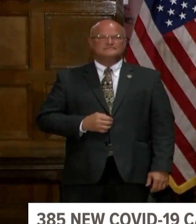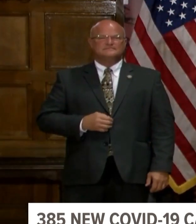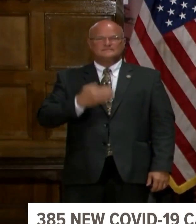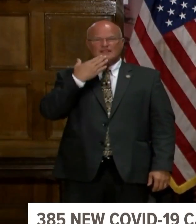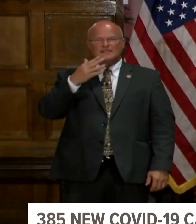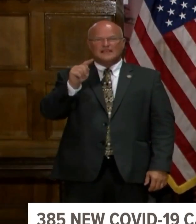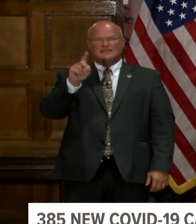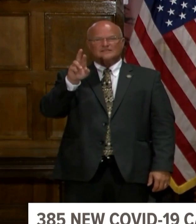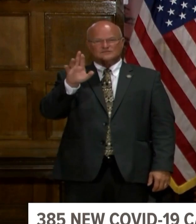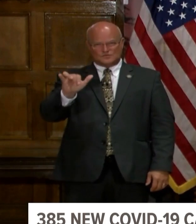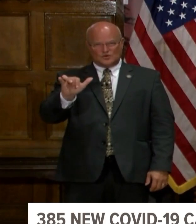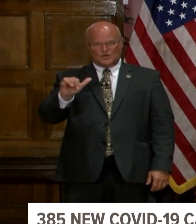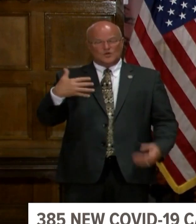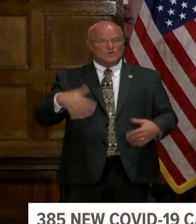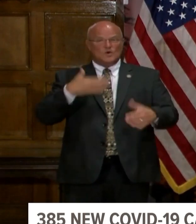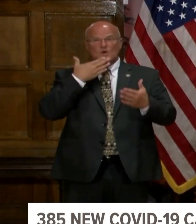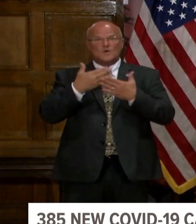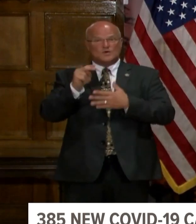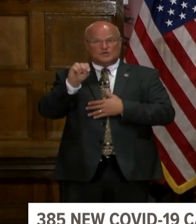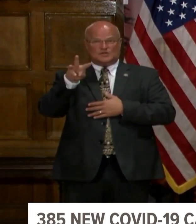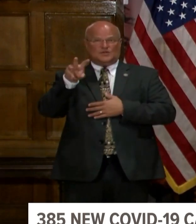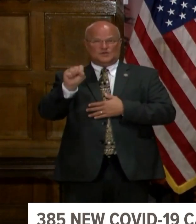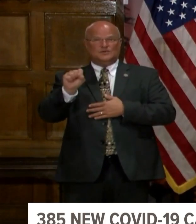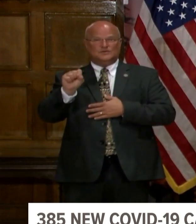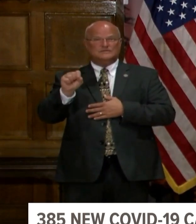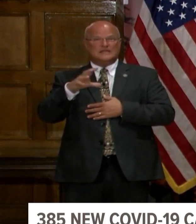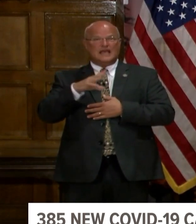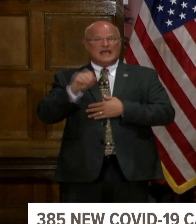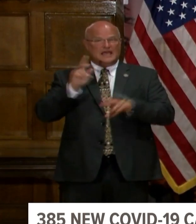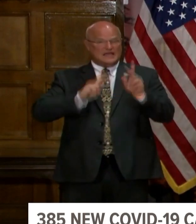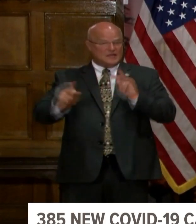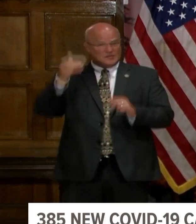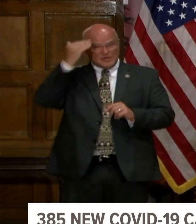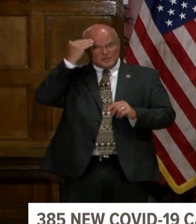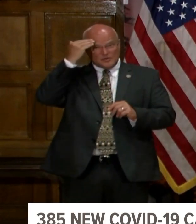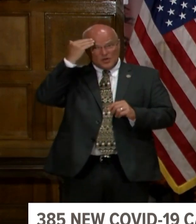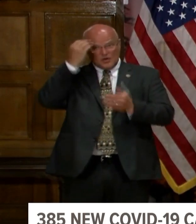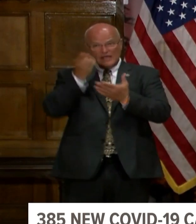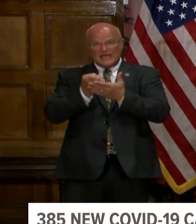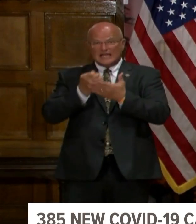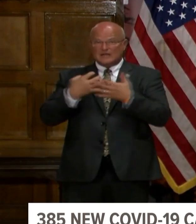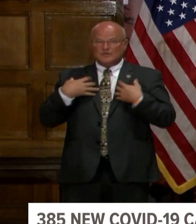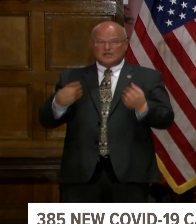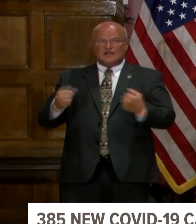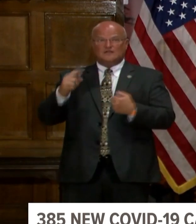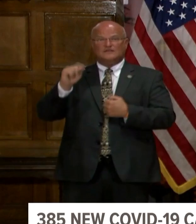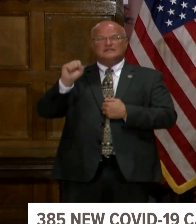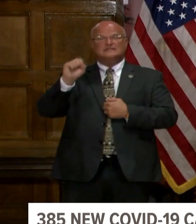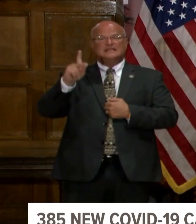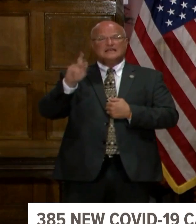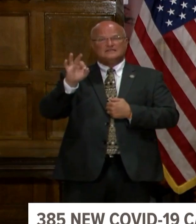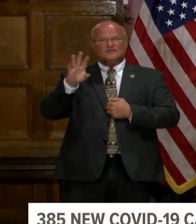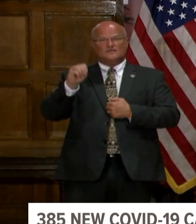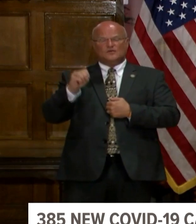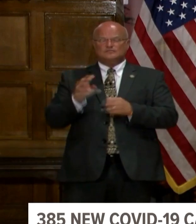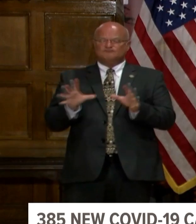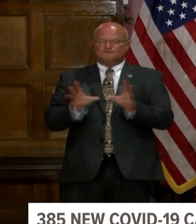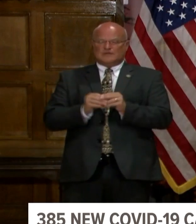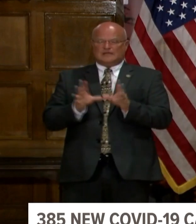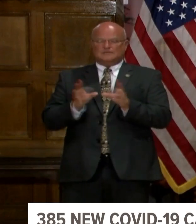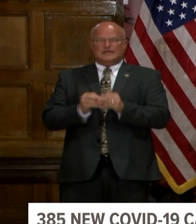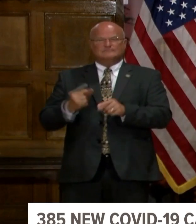Thank you, Troy. That's really great news for us. And as everyone knows, the Economic Recovery Task Force has been meeting